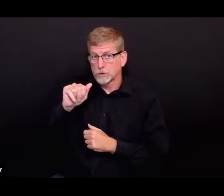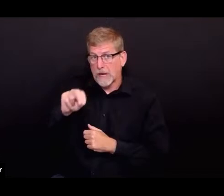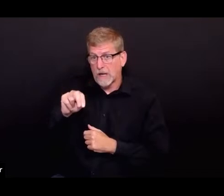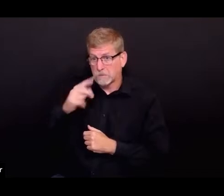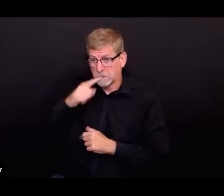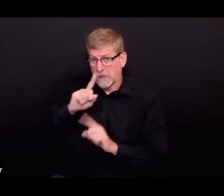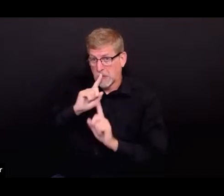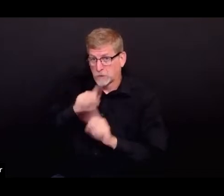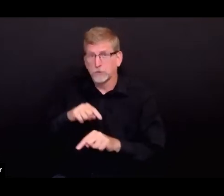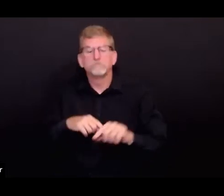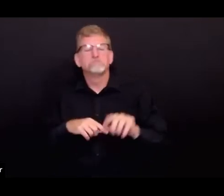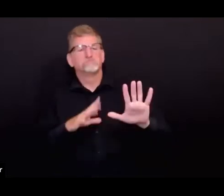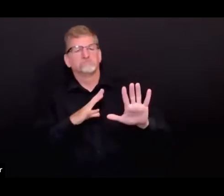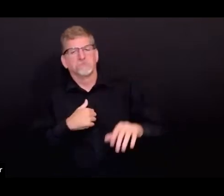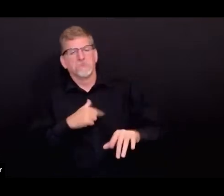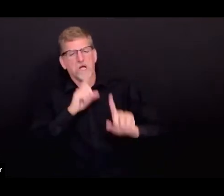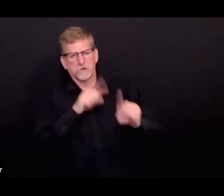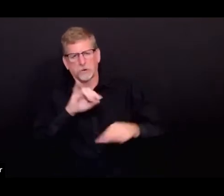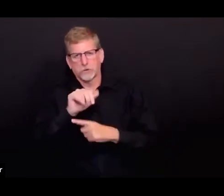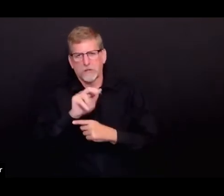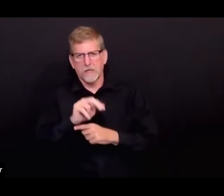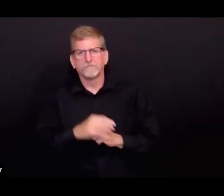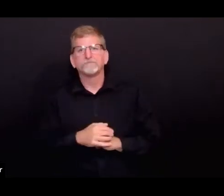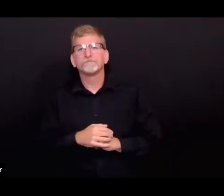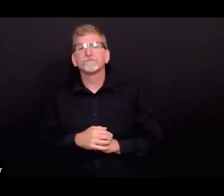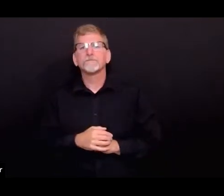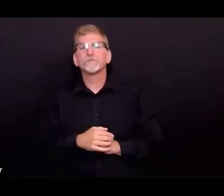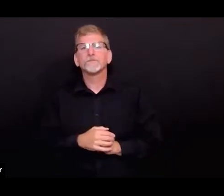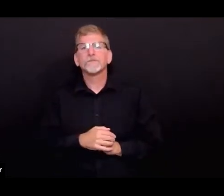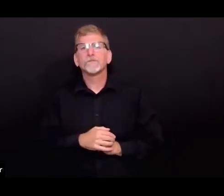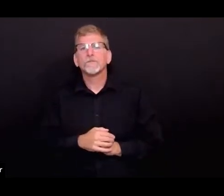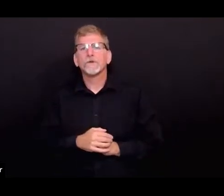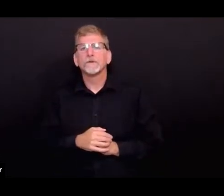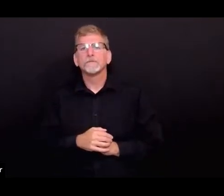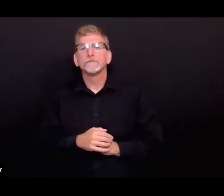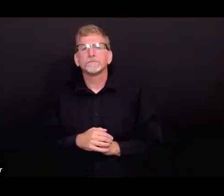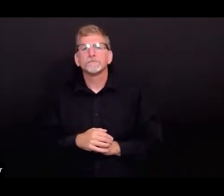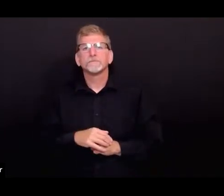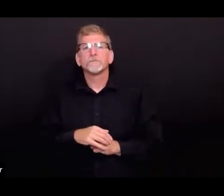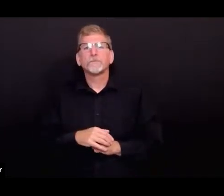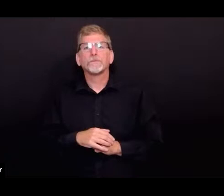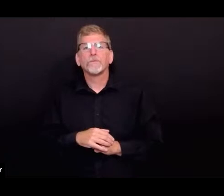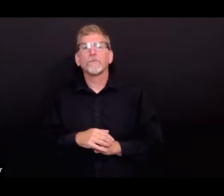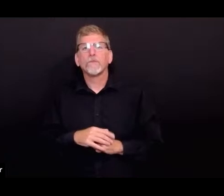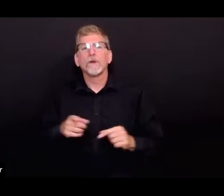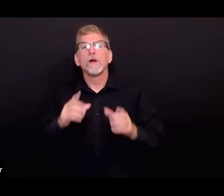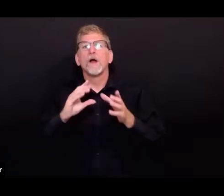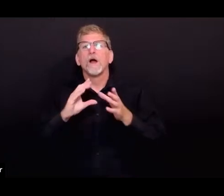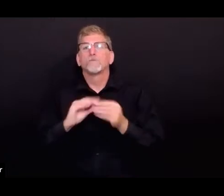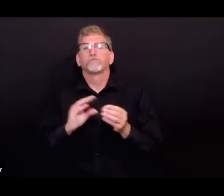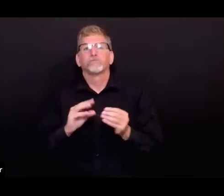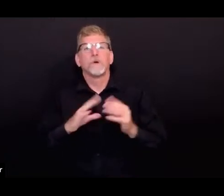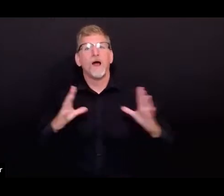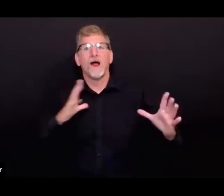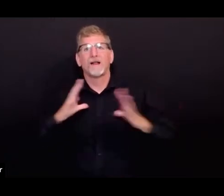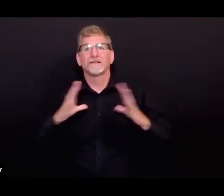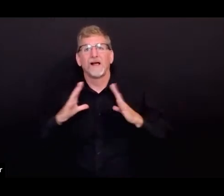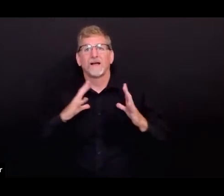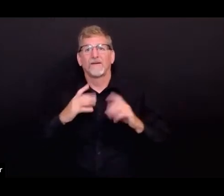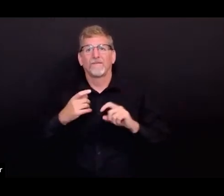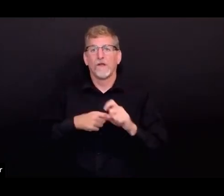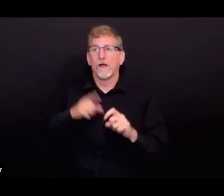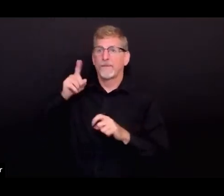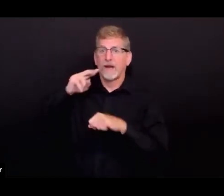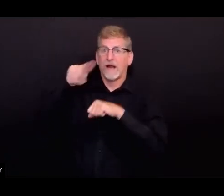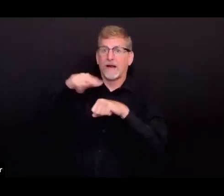specifically about upcoming holidays and her fear from a national perspective, but certainly we wouldn't be immune to it here in Minnesota, that